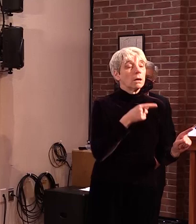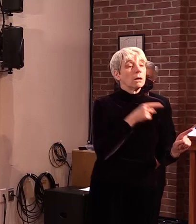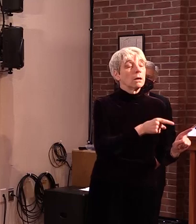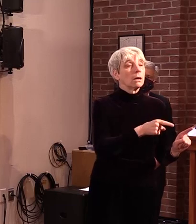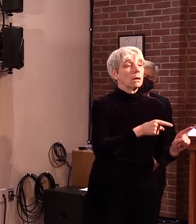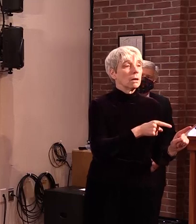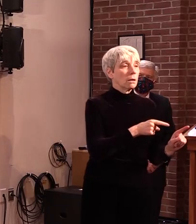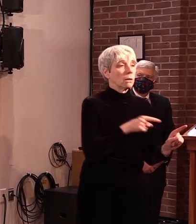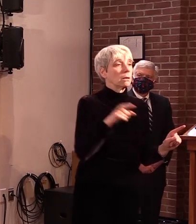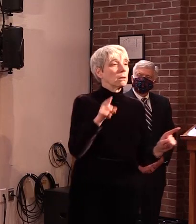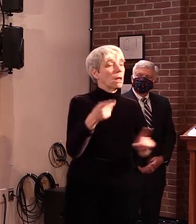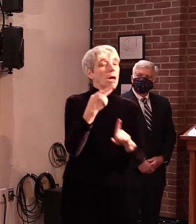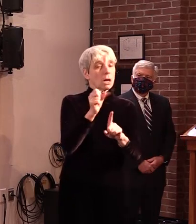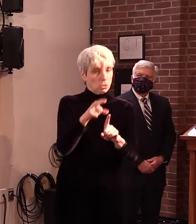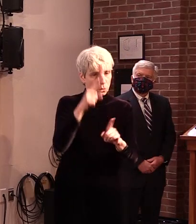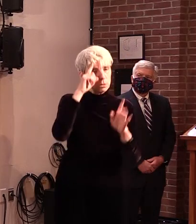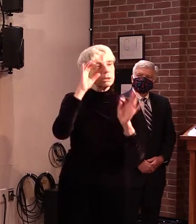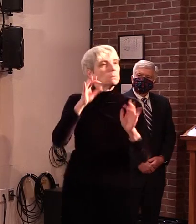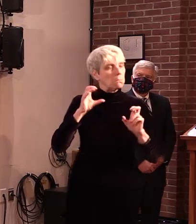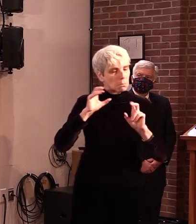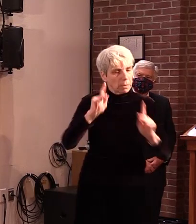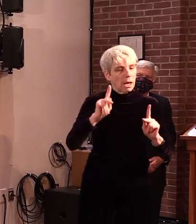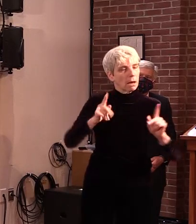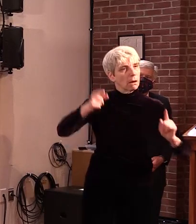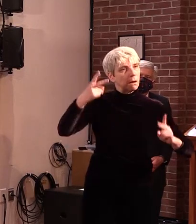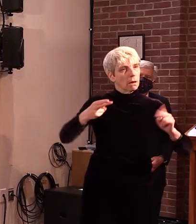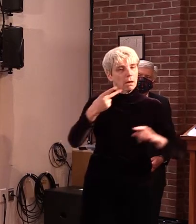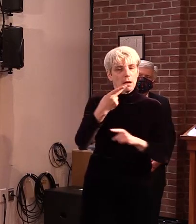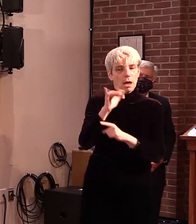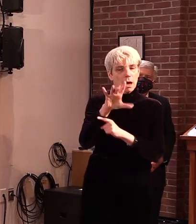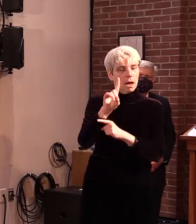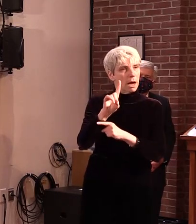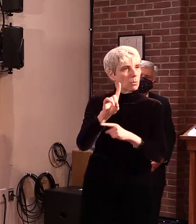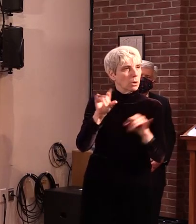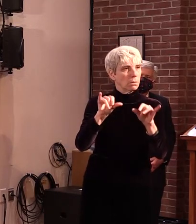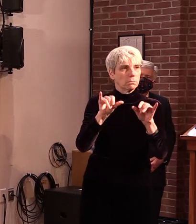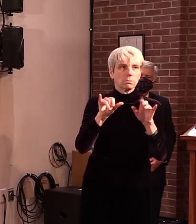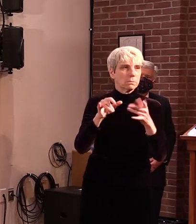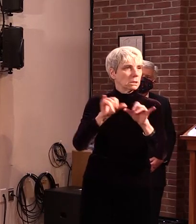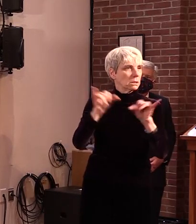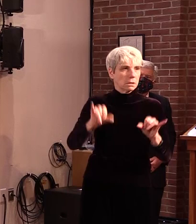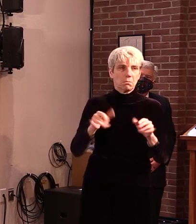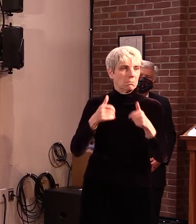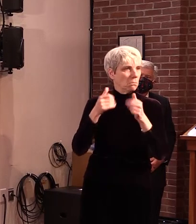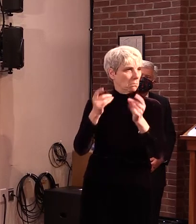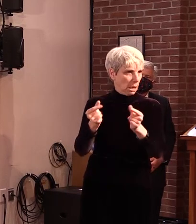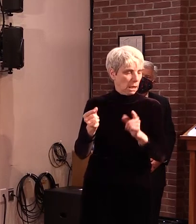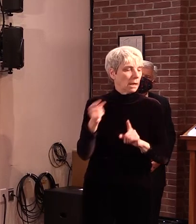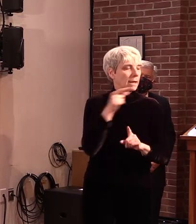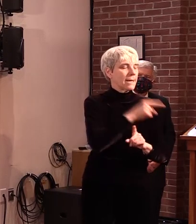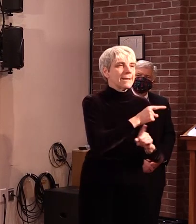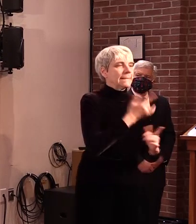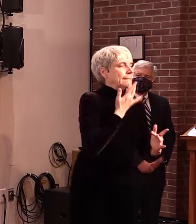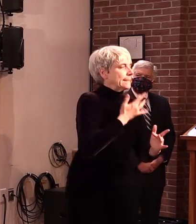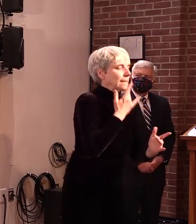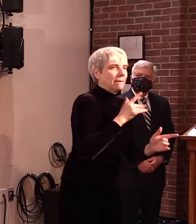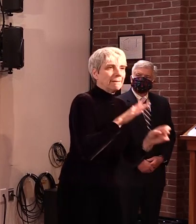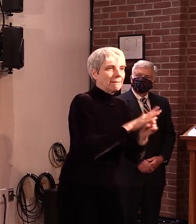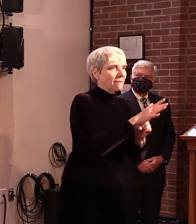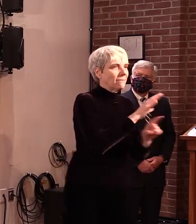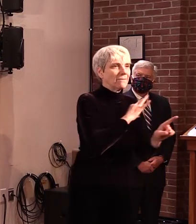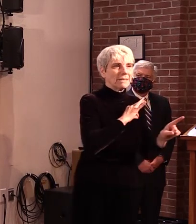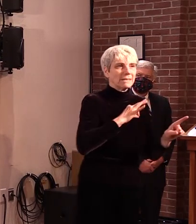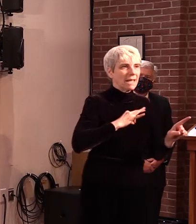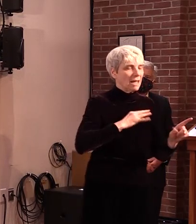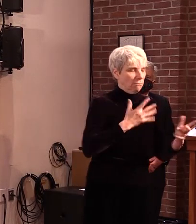schedule essentially immediately. At Crossett Brook, however, the superintendent was faced with staffing availability issues that directly